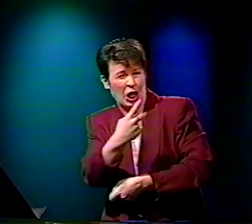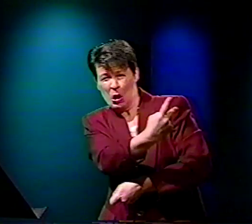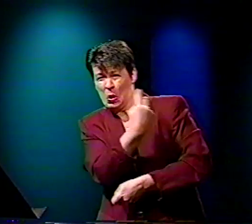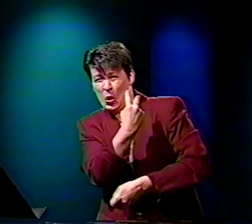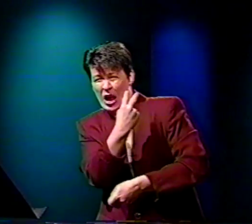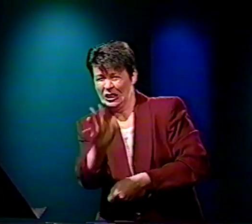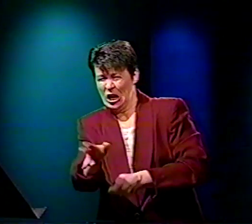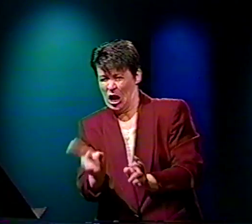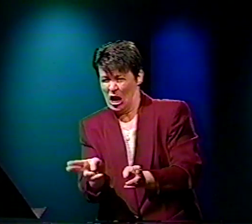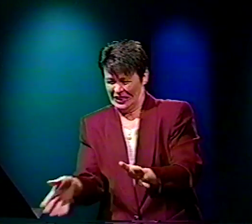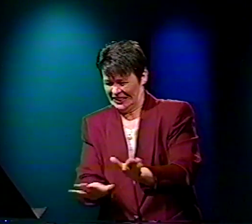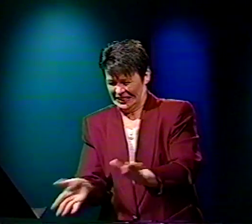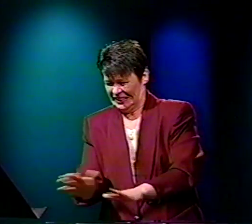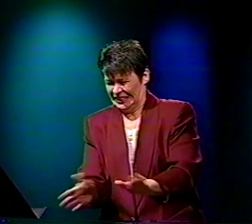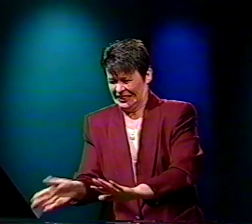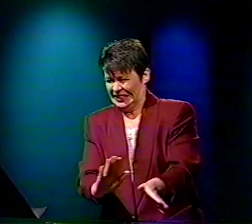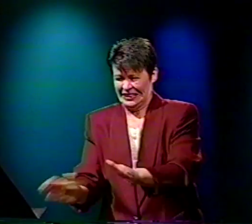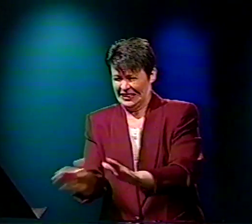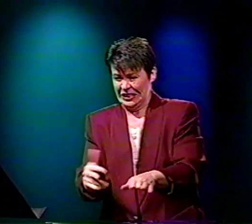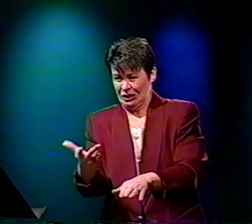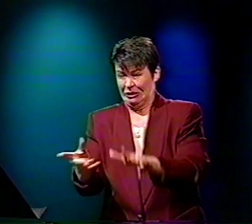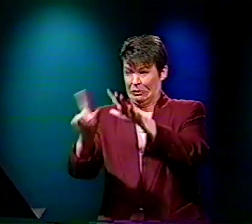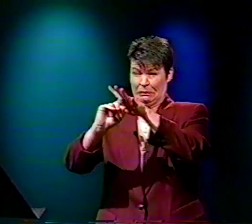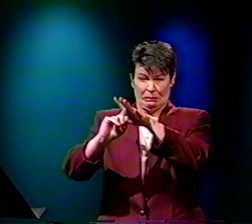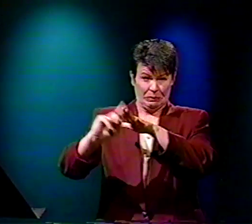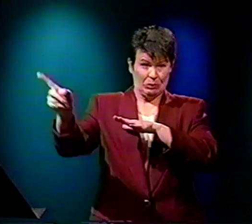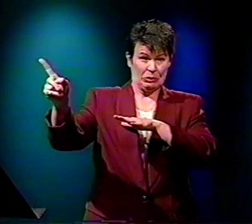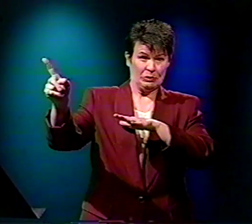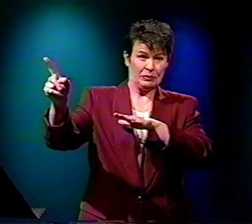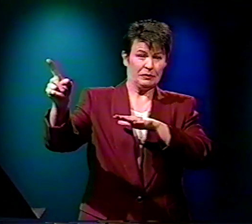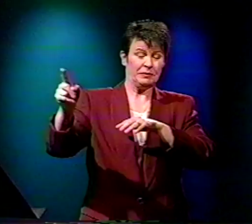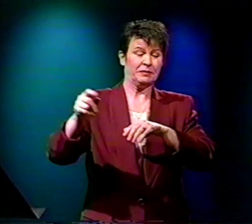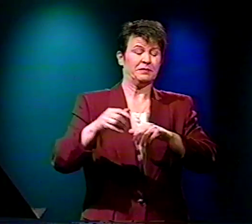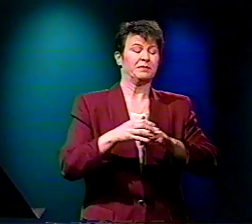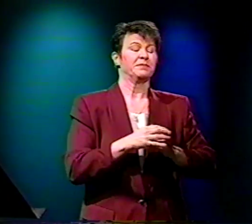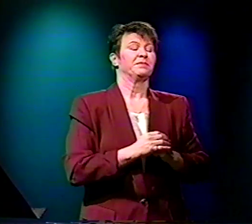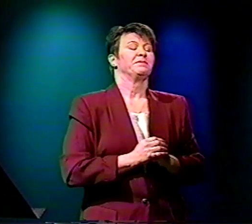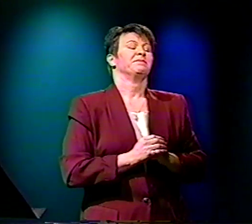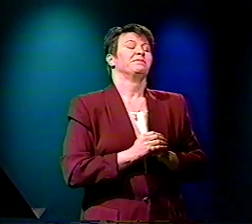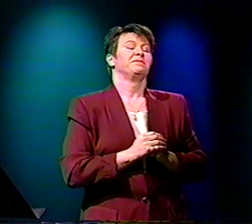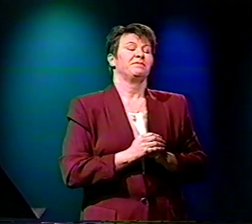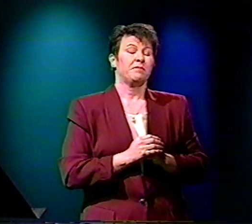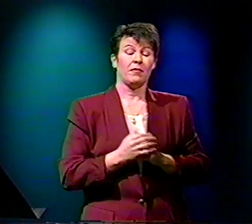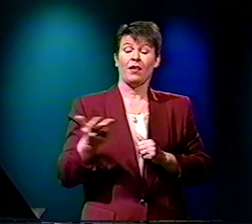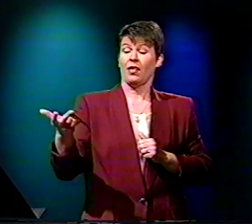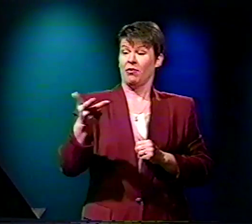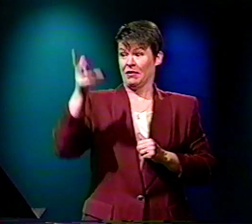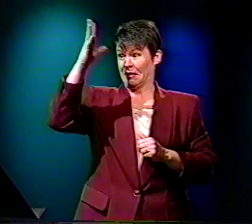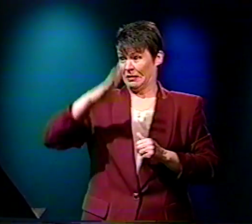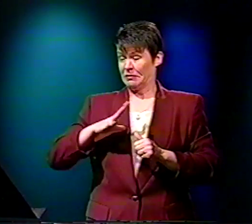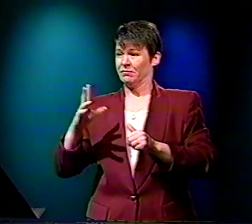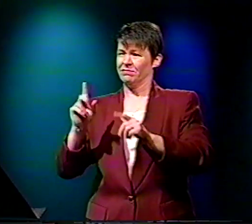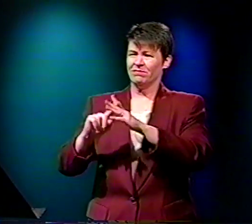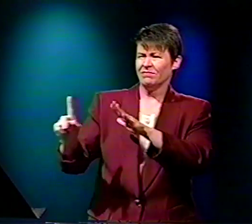say, look, look, we're being watched. Hurry up. Let's cover up our hole and take off. And they do so. Now, these three